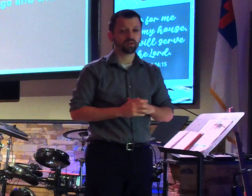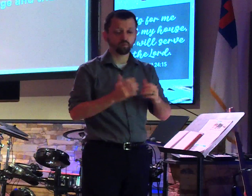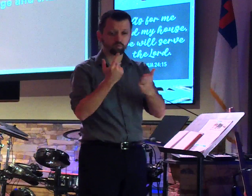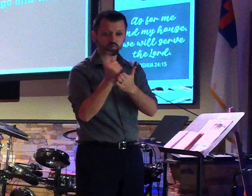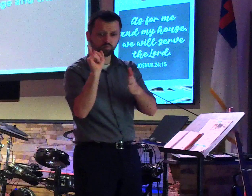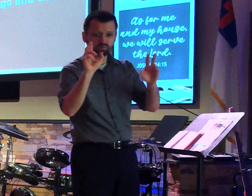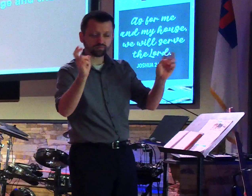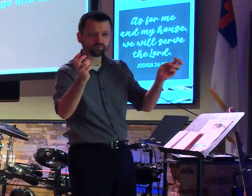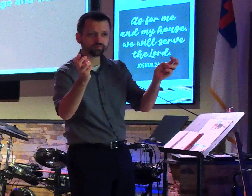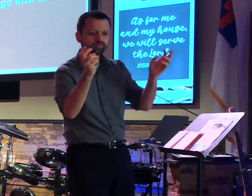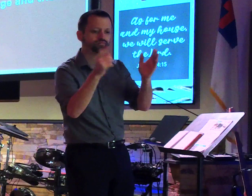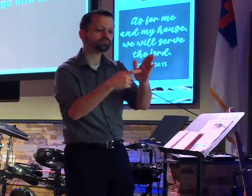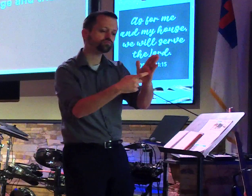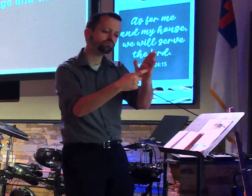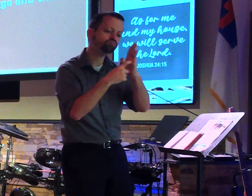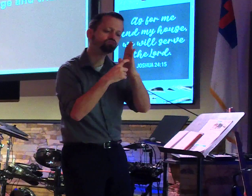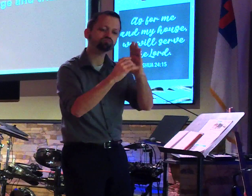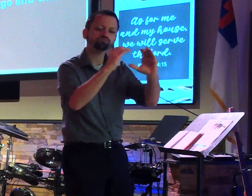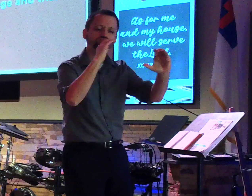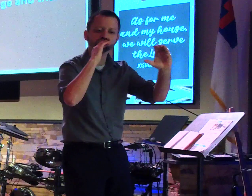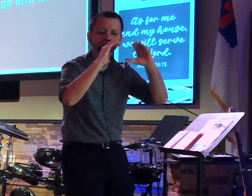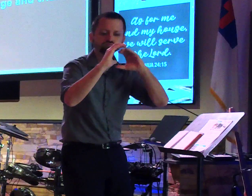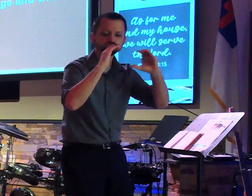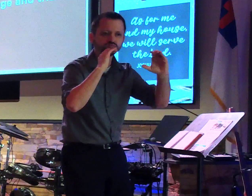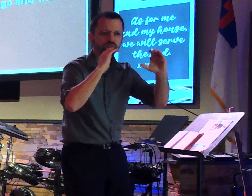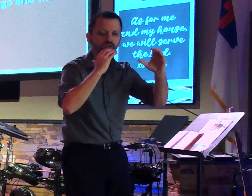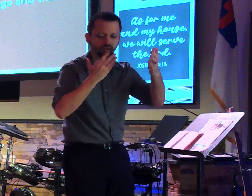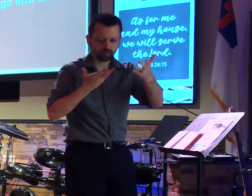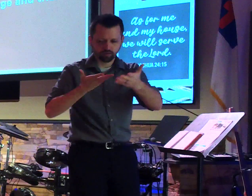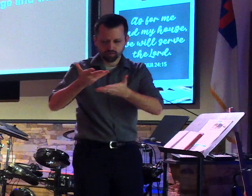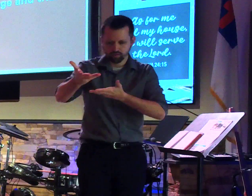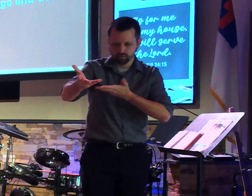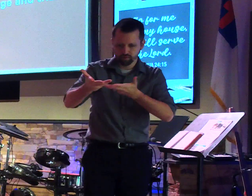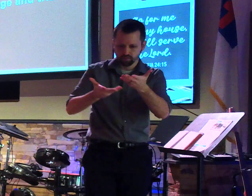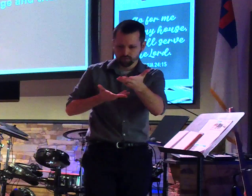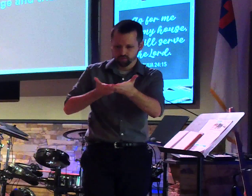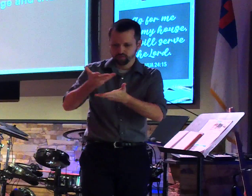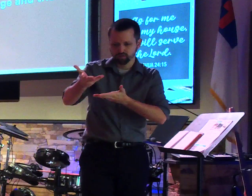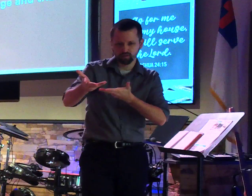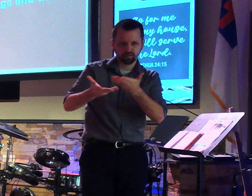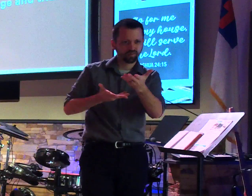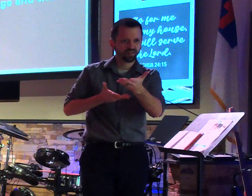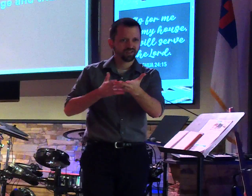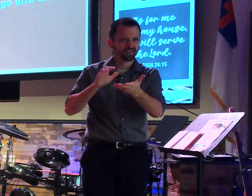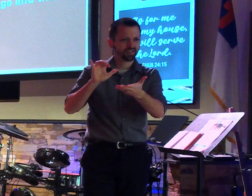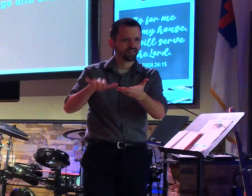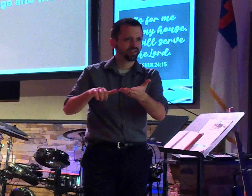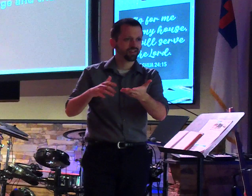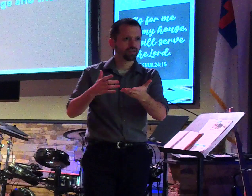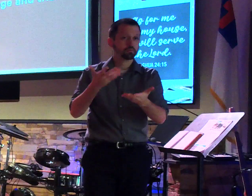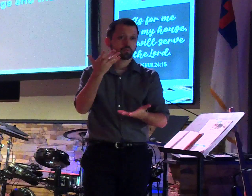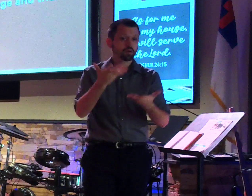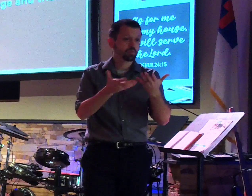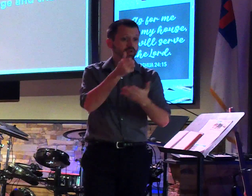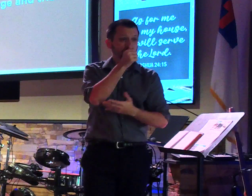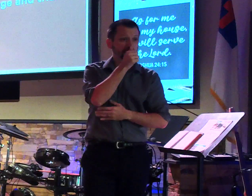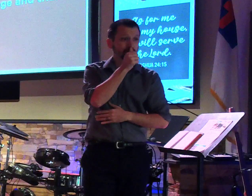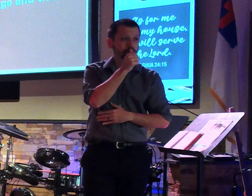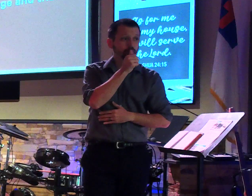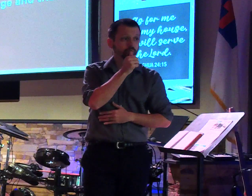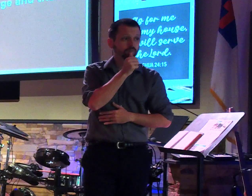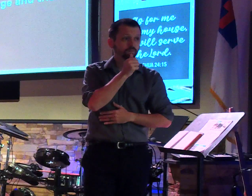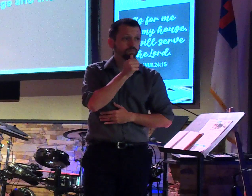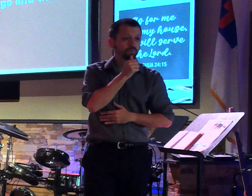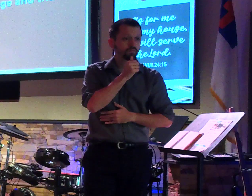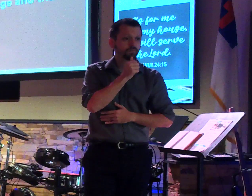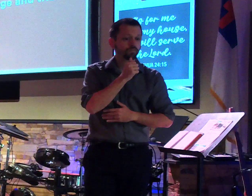requires communication. It requires give and take. Give and take. It may require patience. It